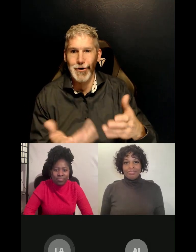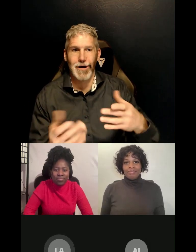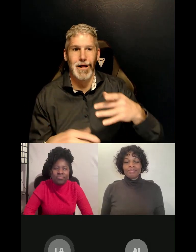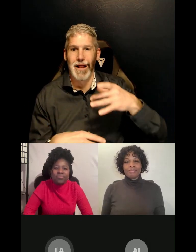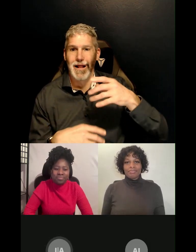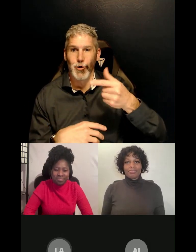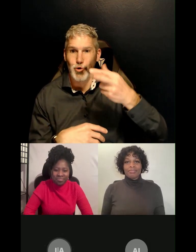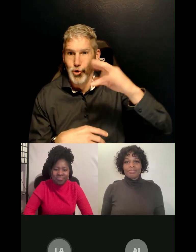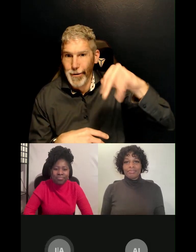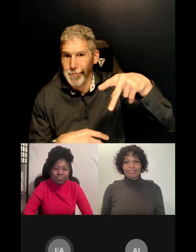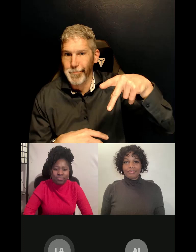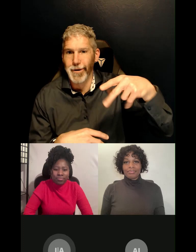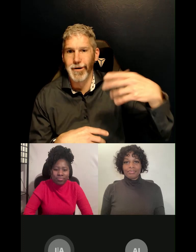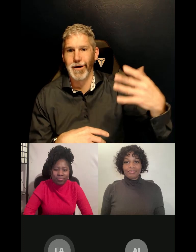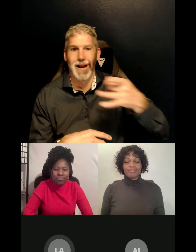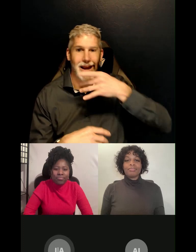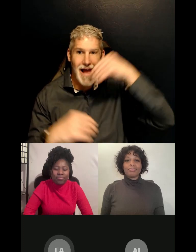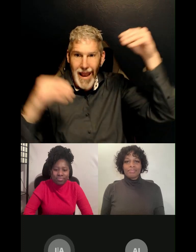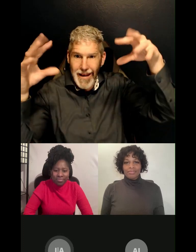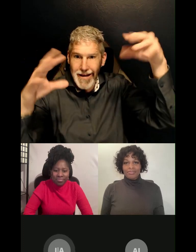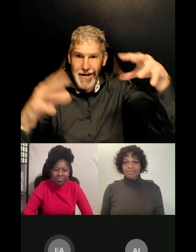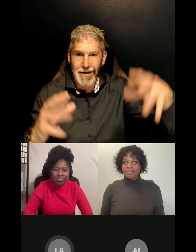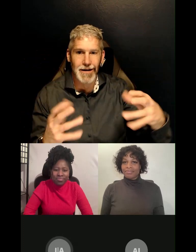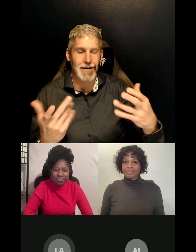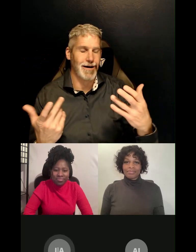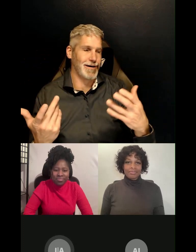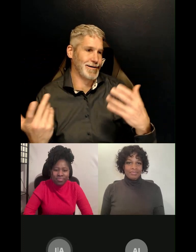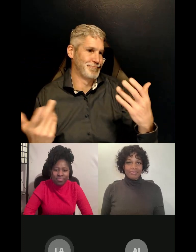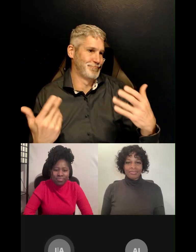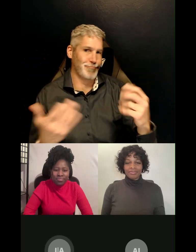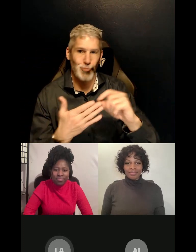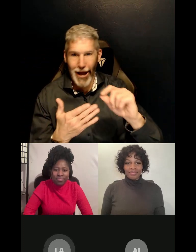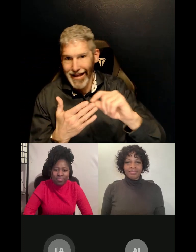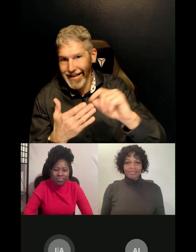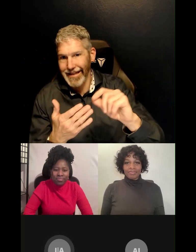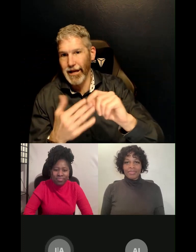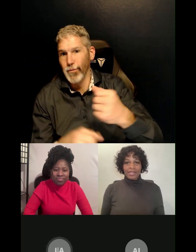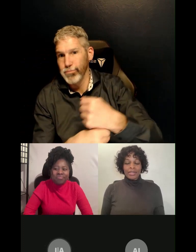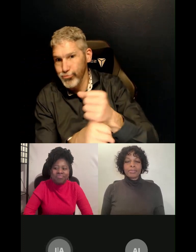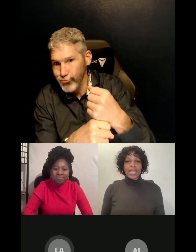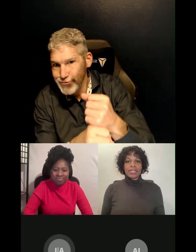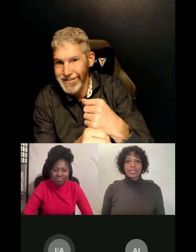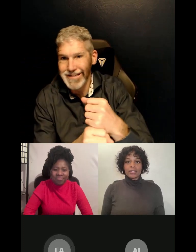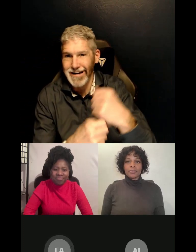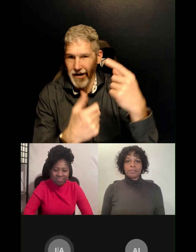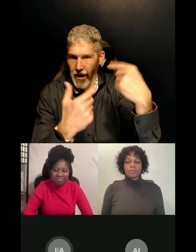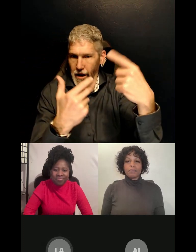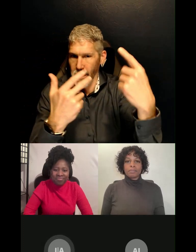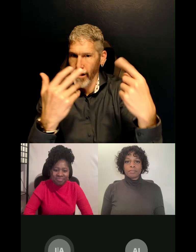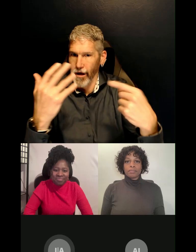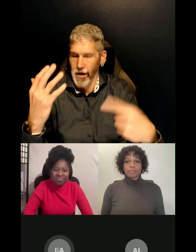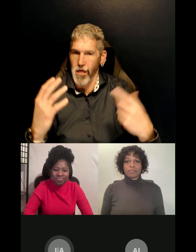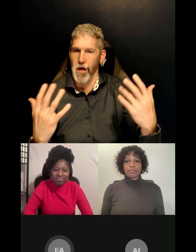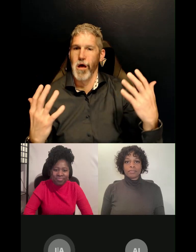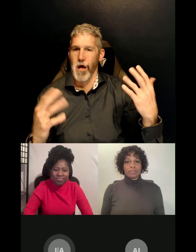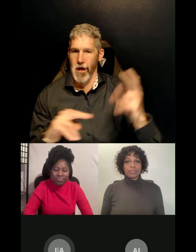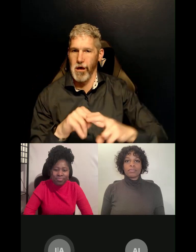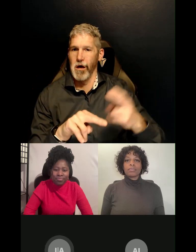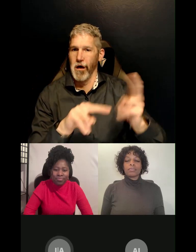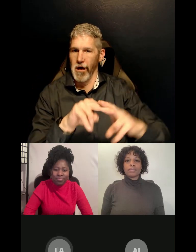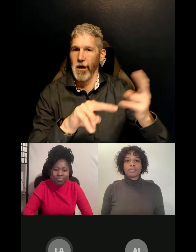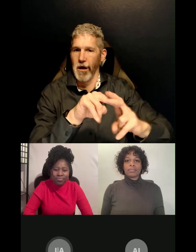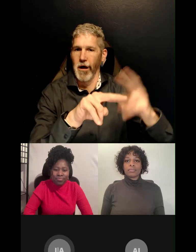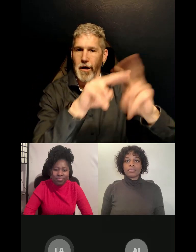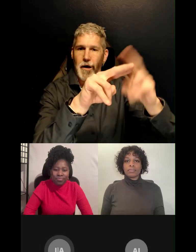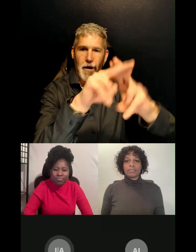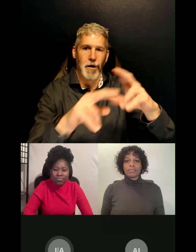DPs, as cinematographers, as grips, as, in lighting, in writing, in producing, and all